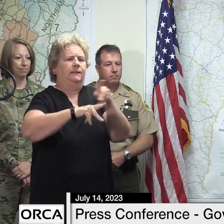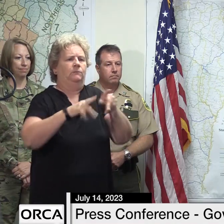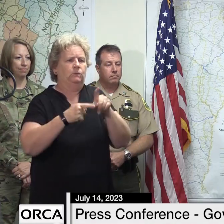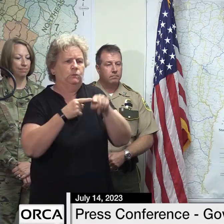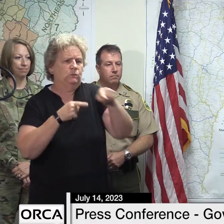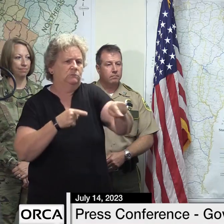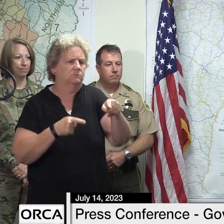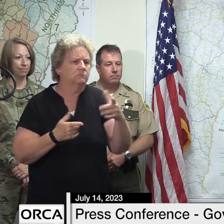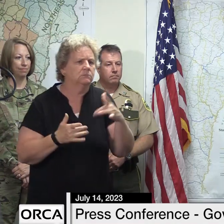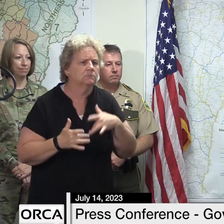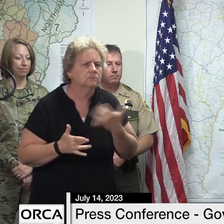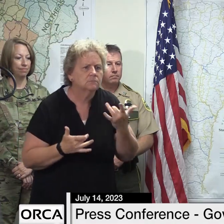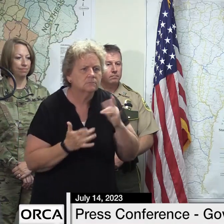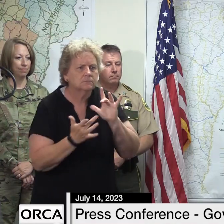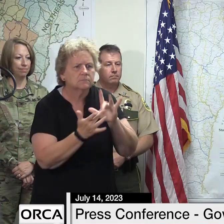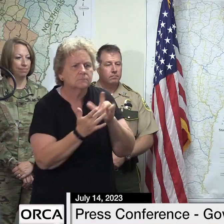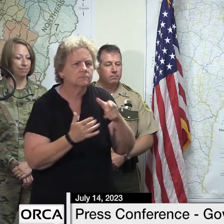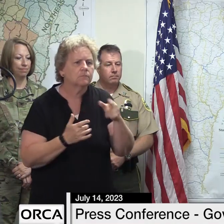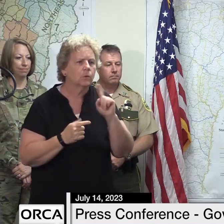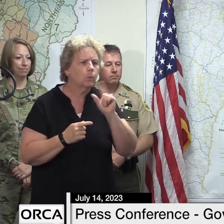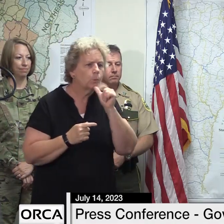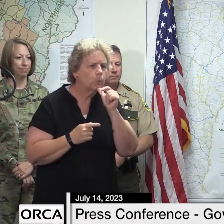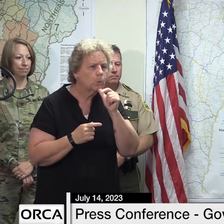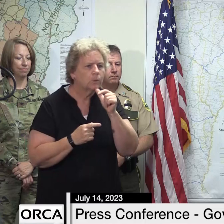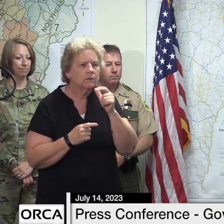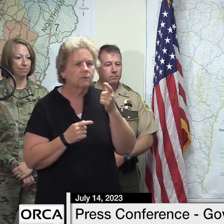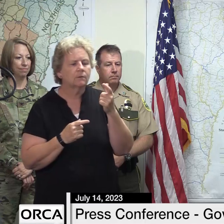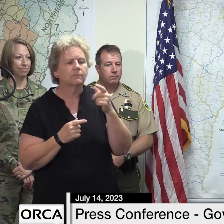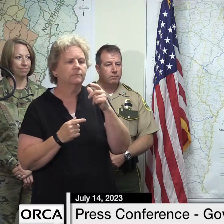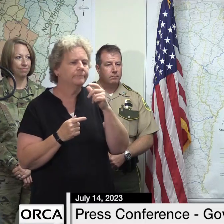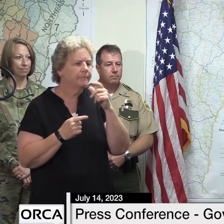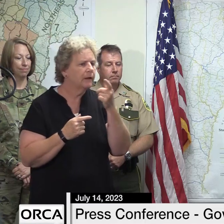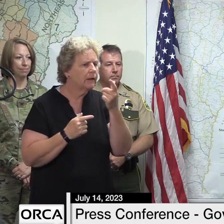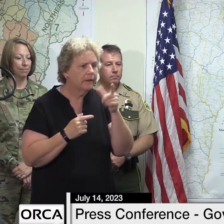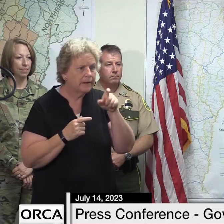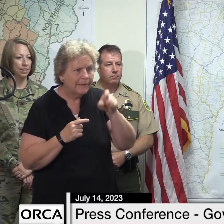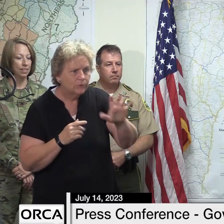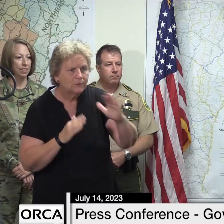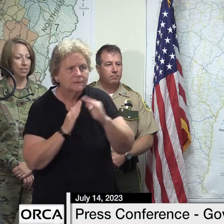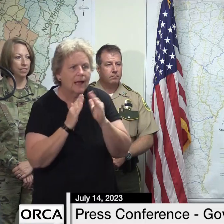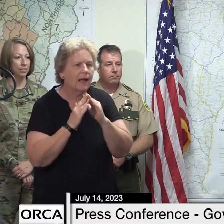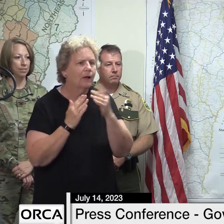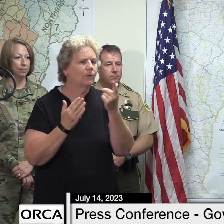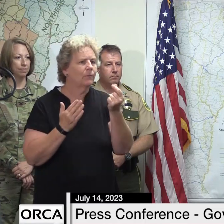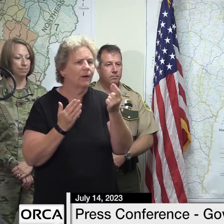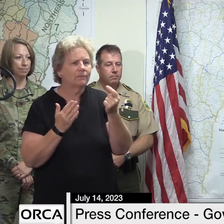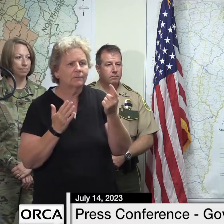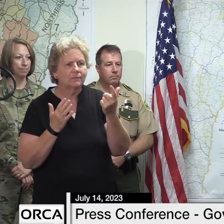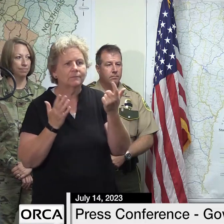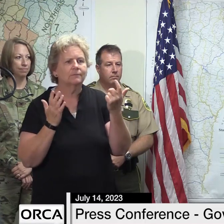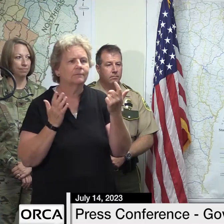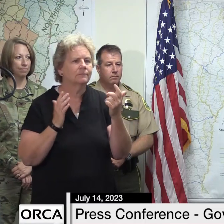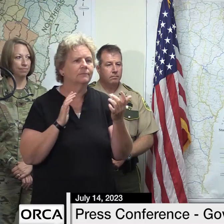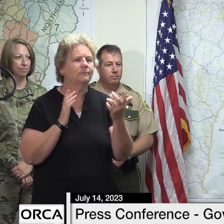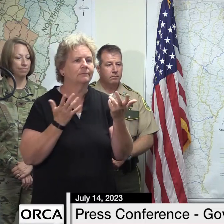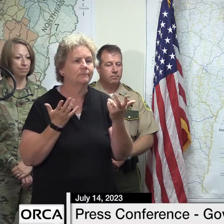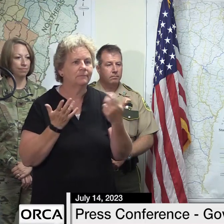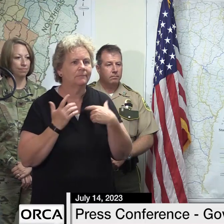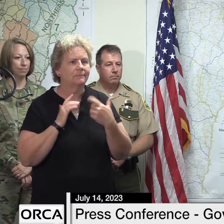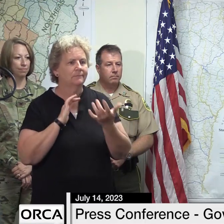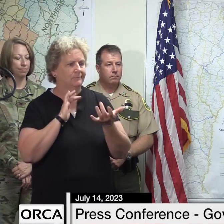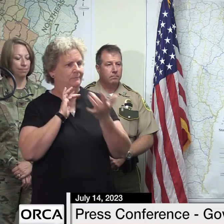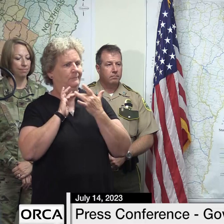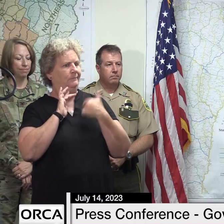this contact, so we know what the needs are of the communities, because if they don't contact us, we don't always